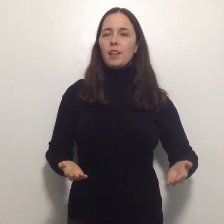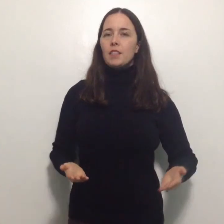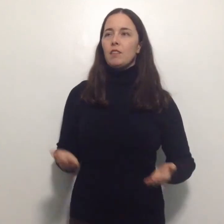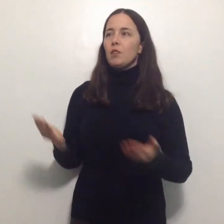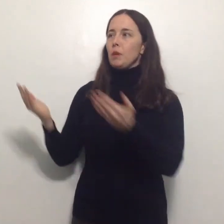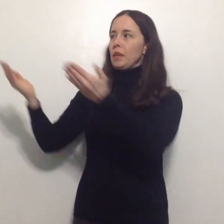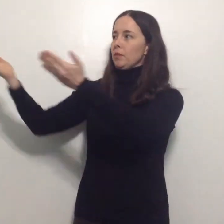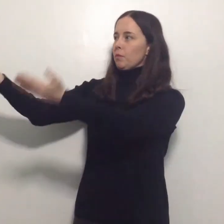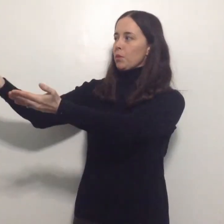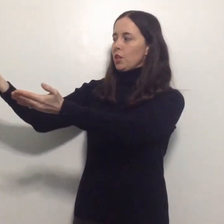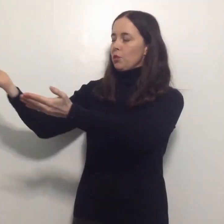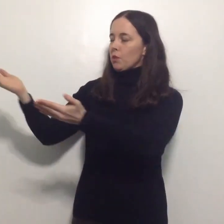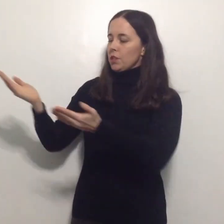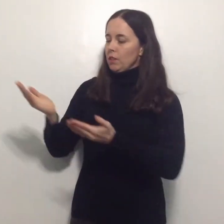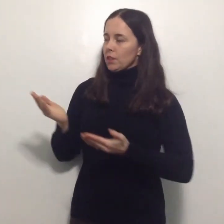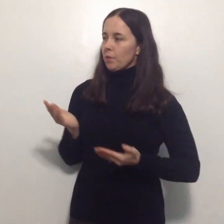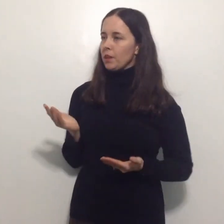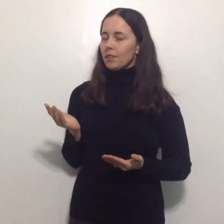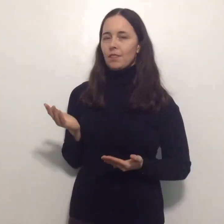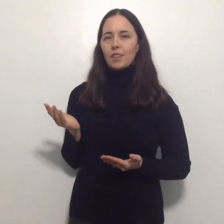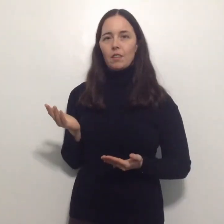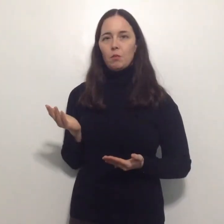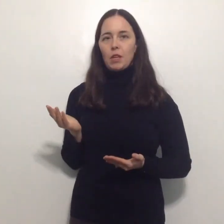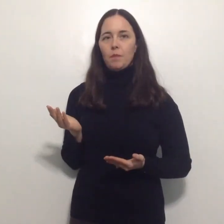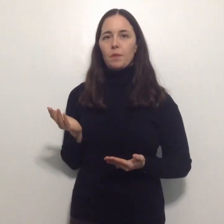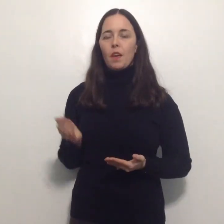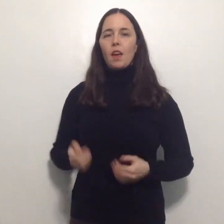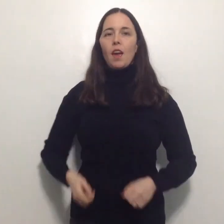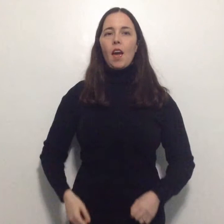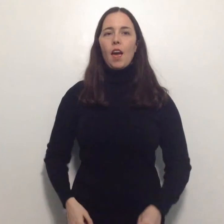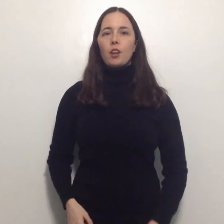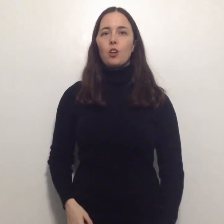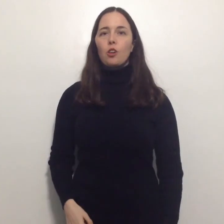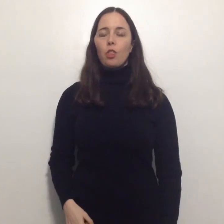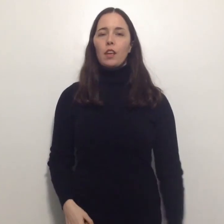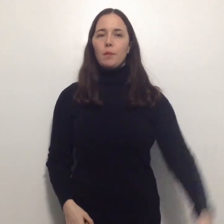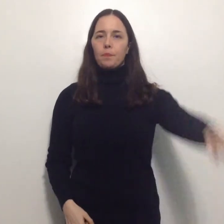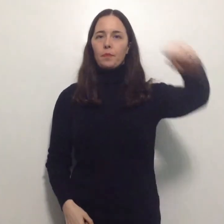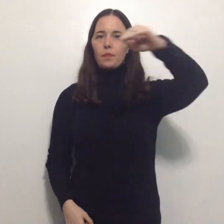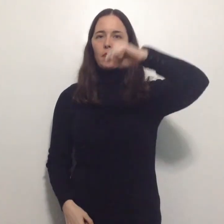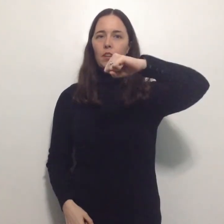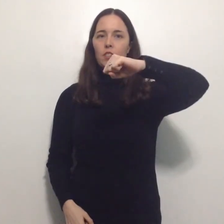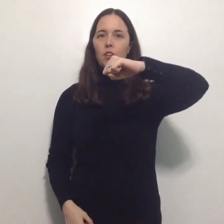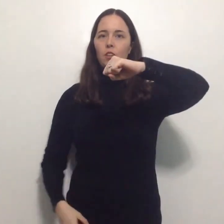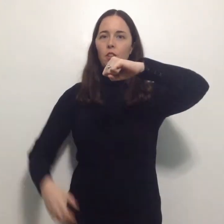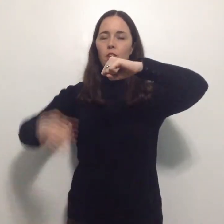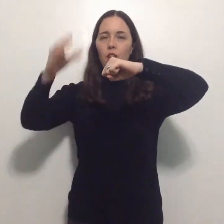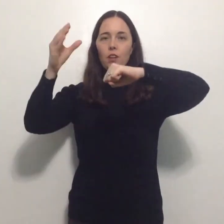Has given me, pretend you are receiving something, given me an earthly, here's the earth, here's